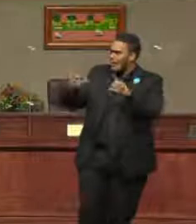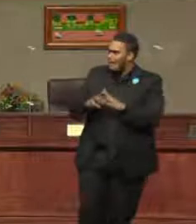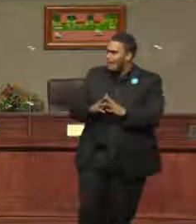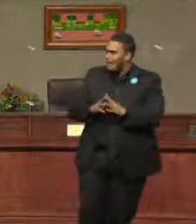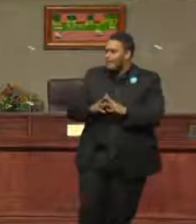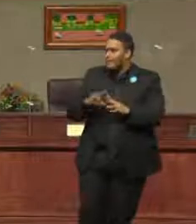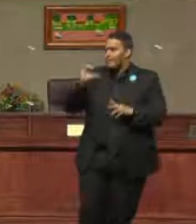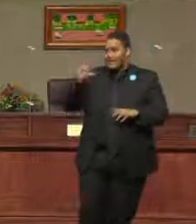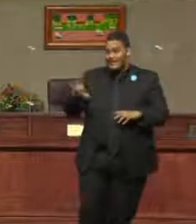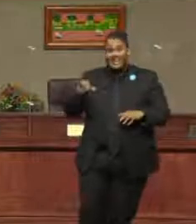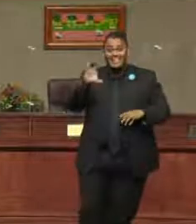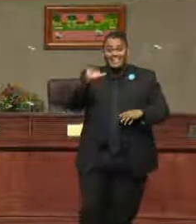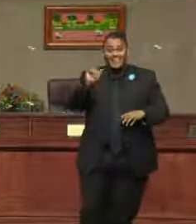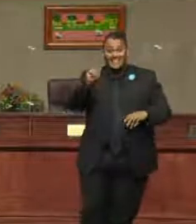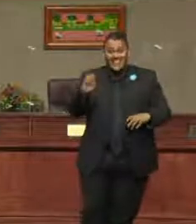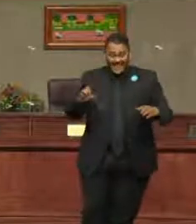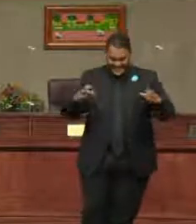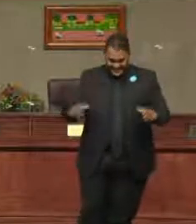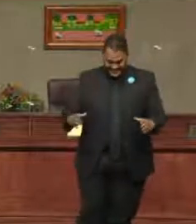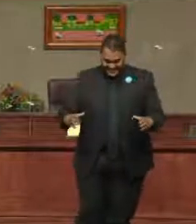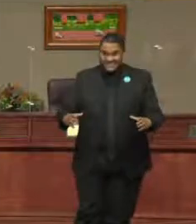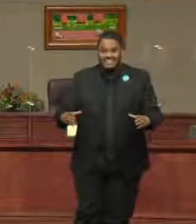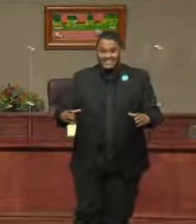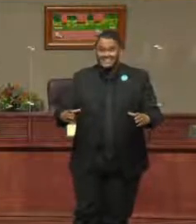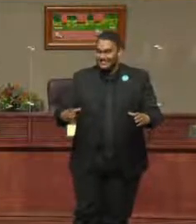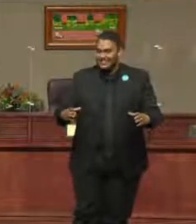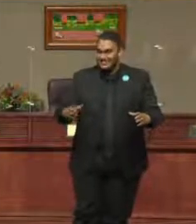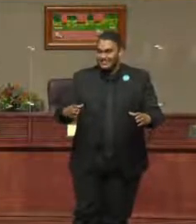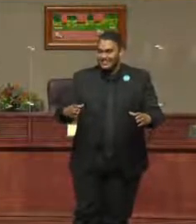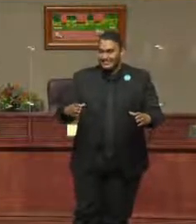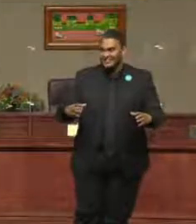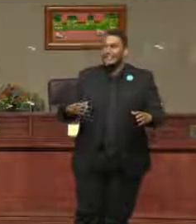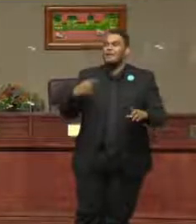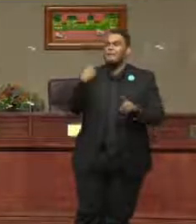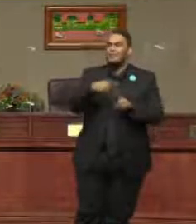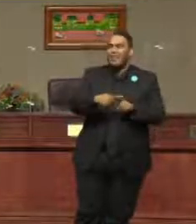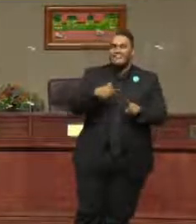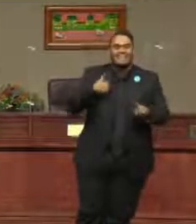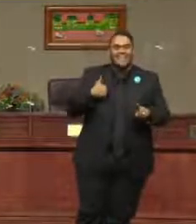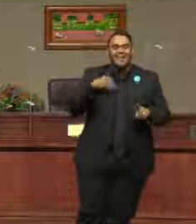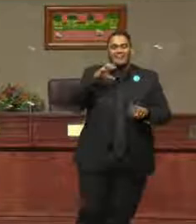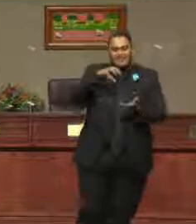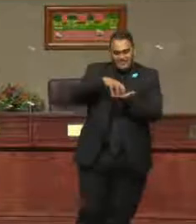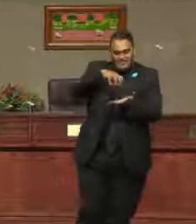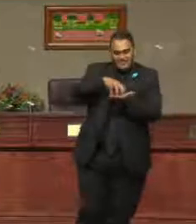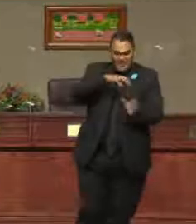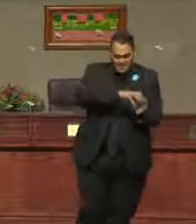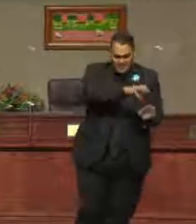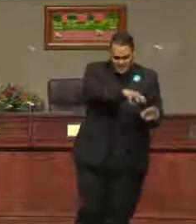That's the cake, and we have cupcakes. And the next picture.